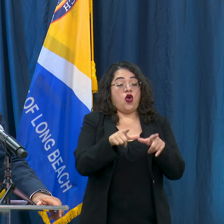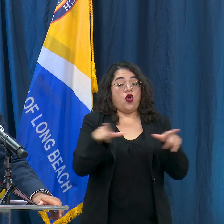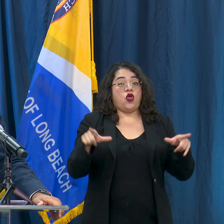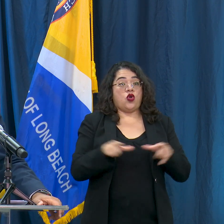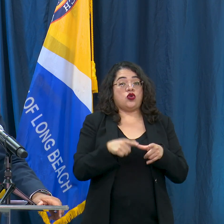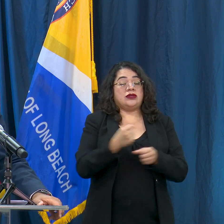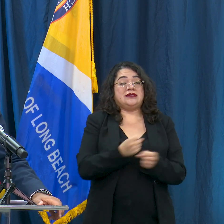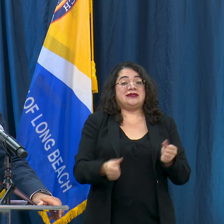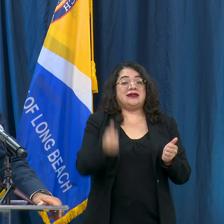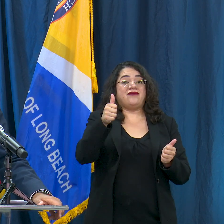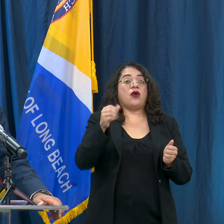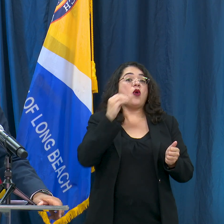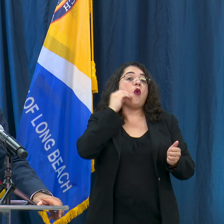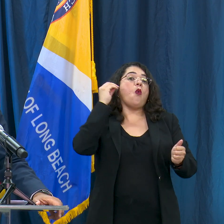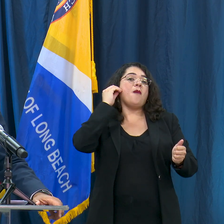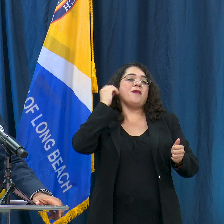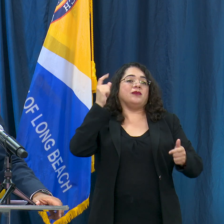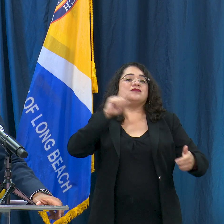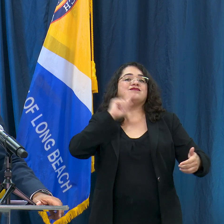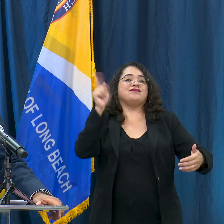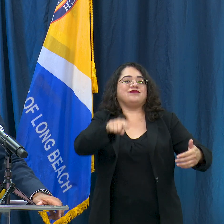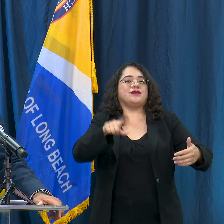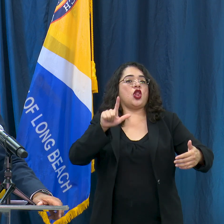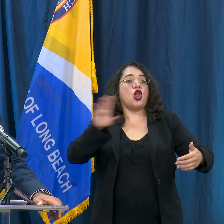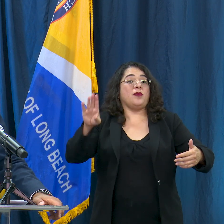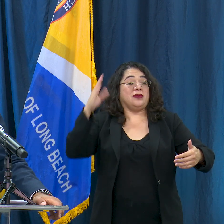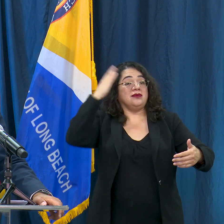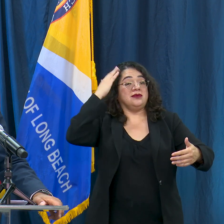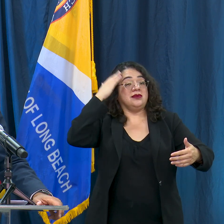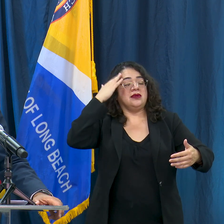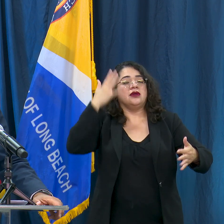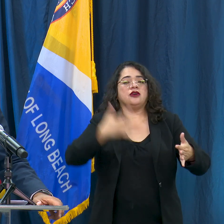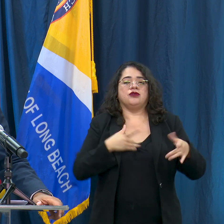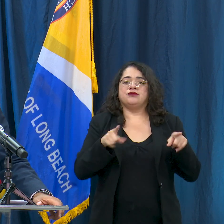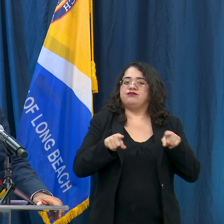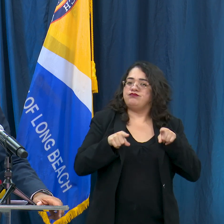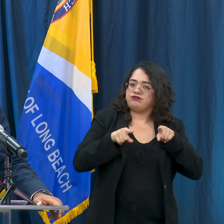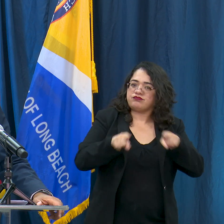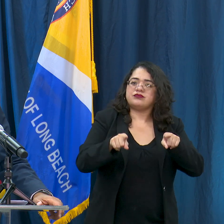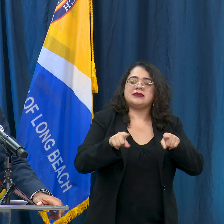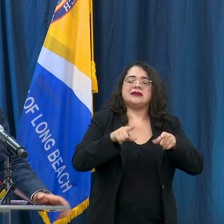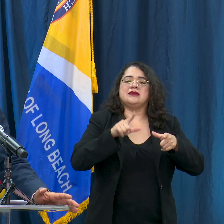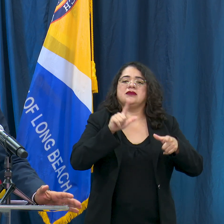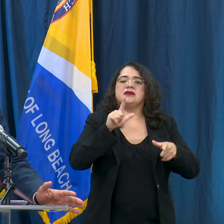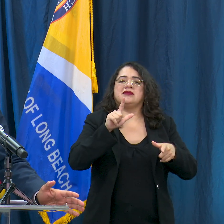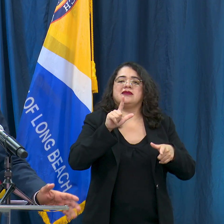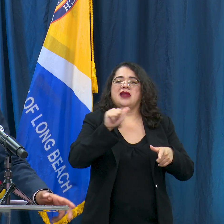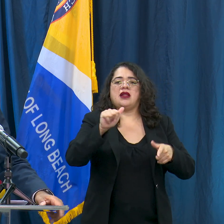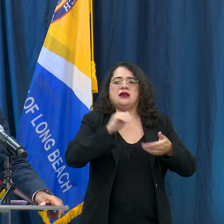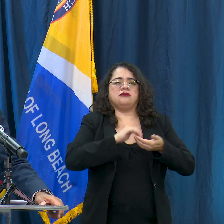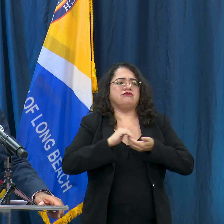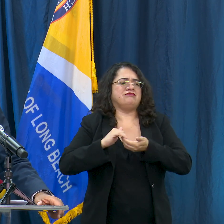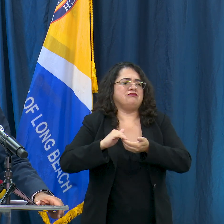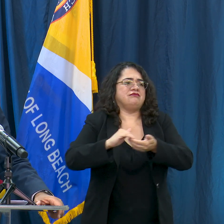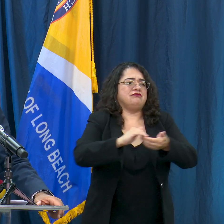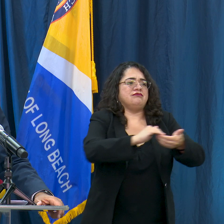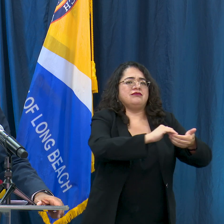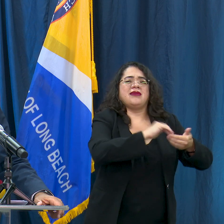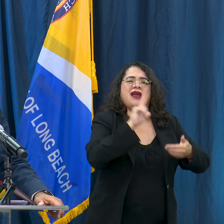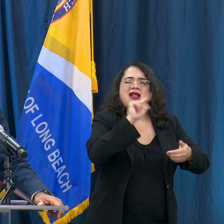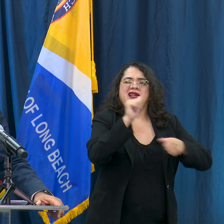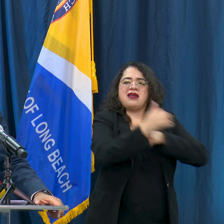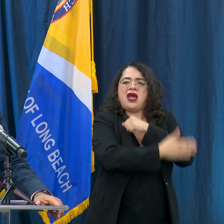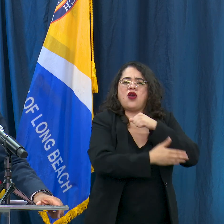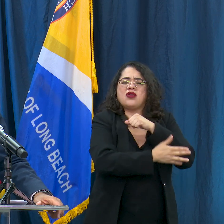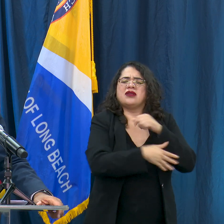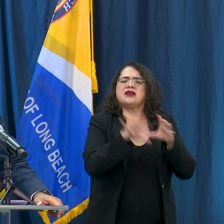home order. And we're going to be aligning essentially with our regional partners, all 88 cities in Los